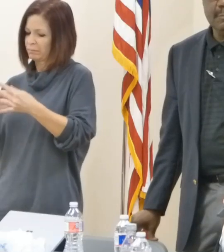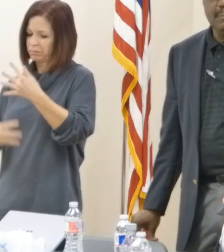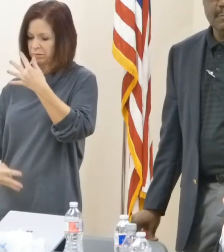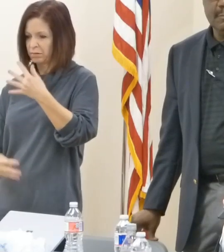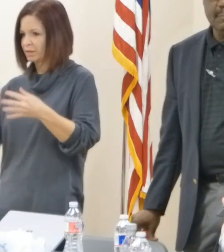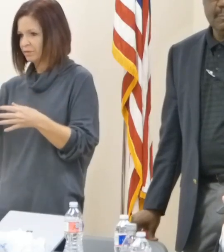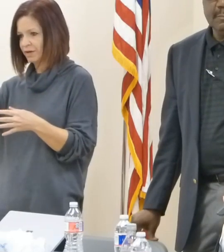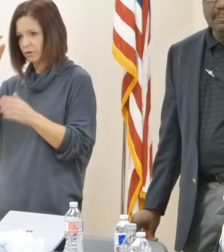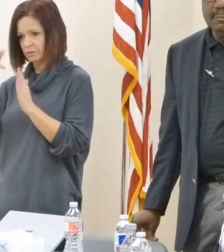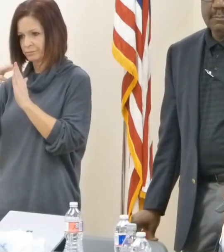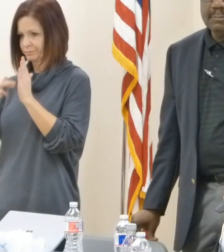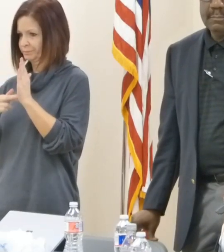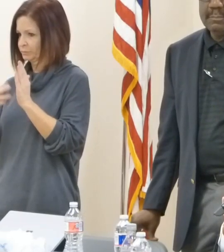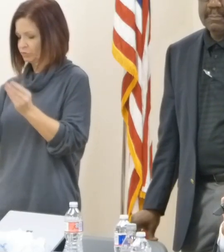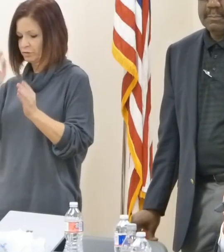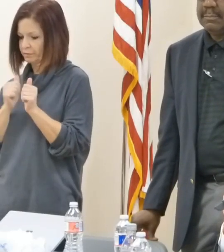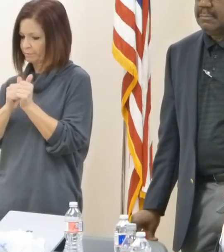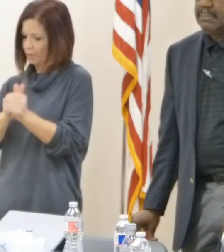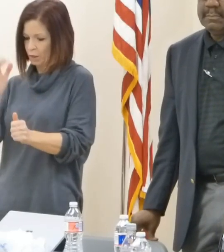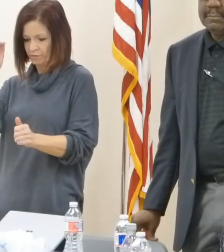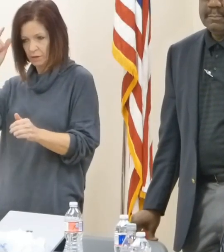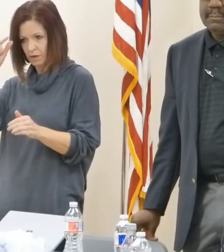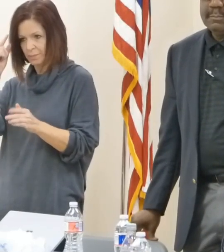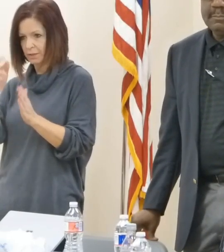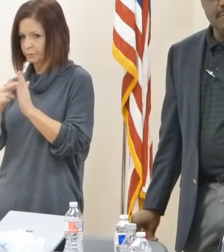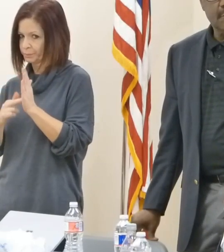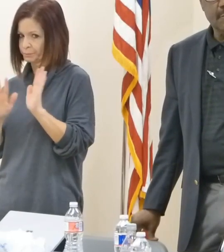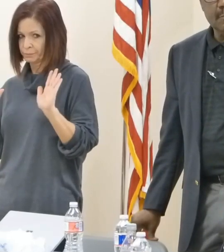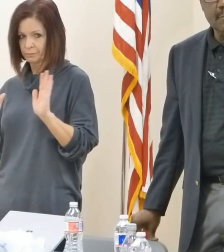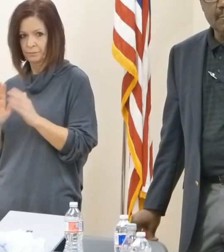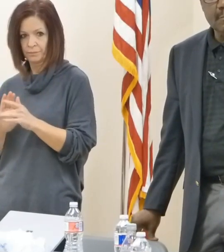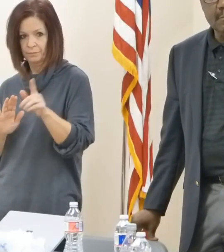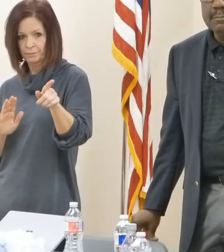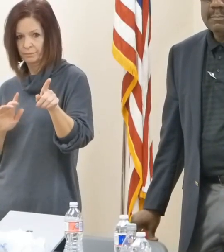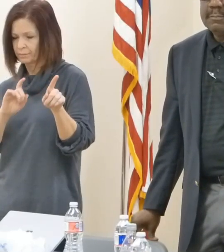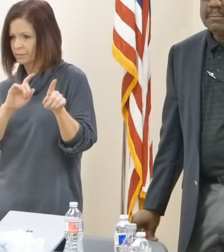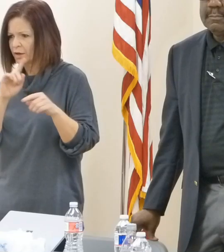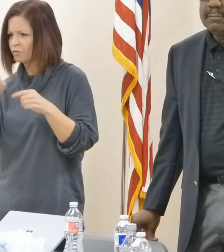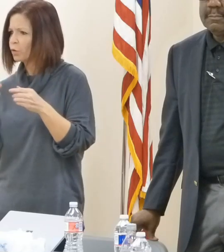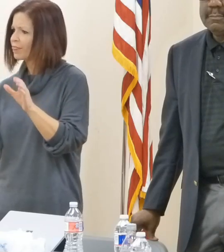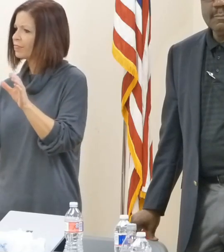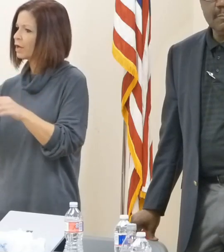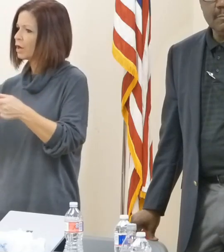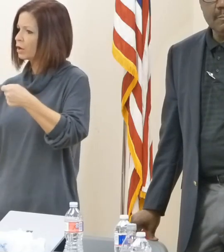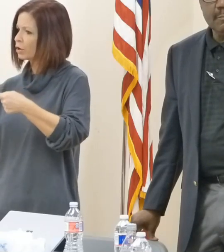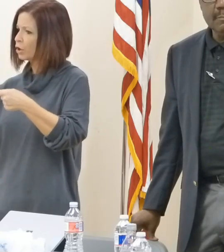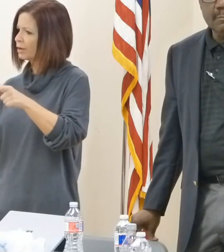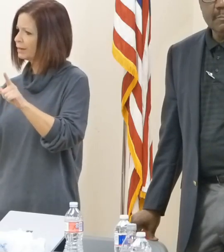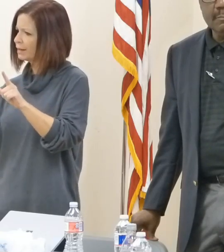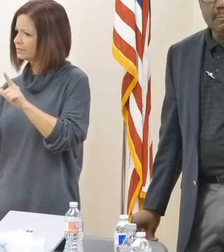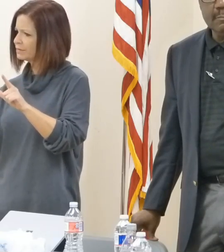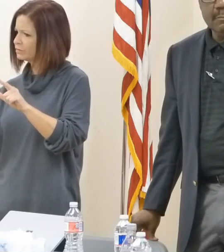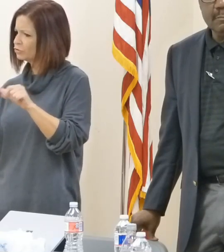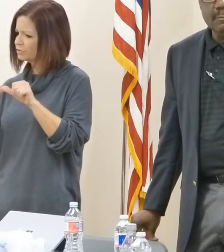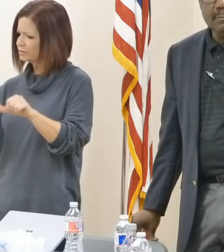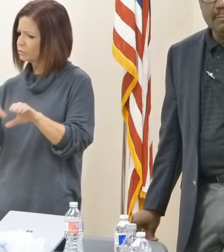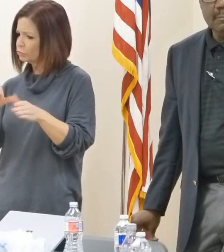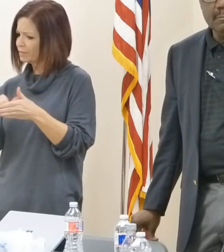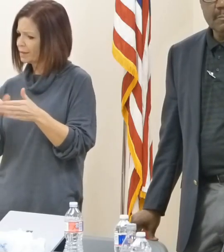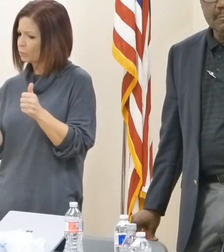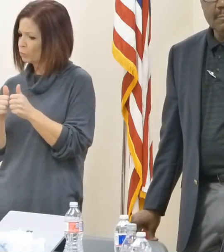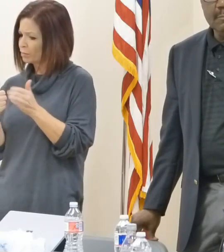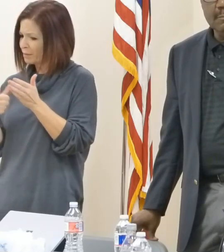just doing what the federal government tells us to do. Yes, ma'am? For the car license, do you still do that through the mail and get the